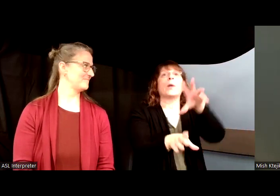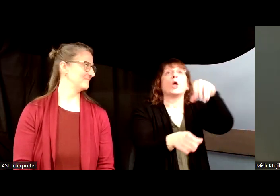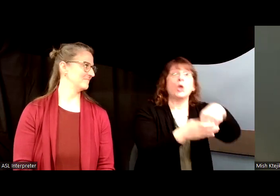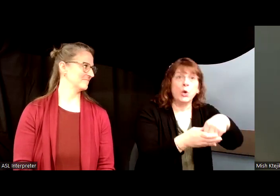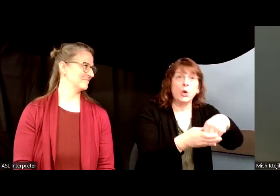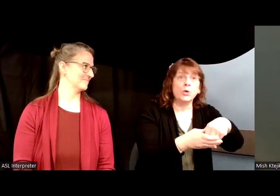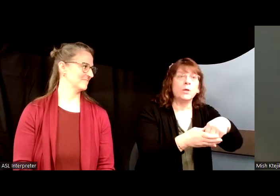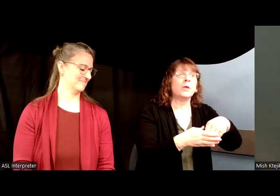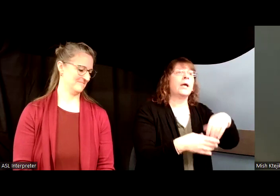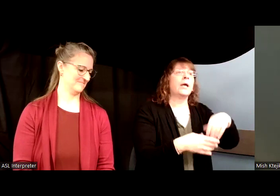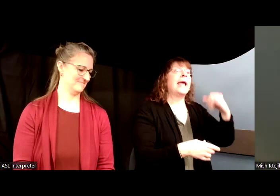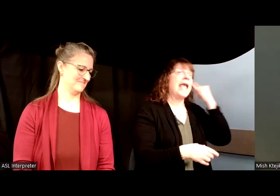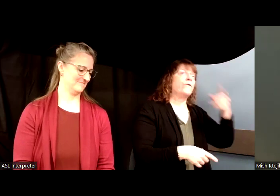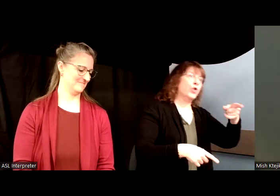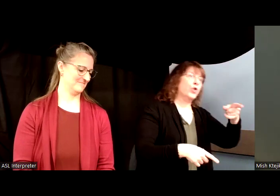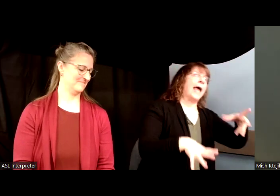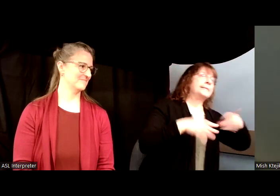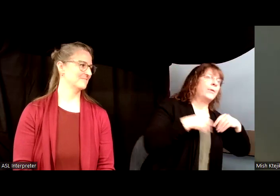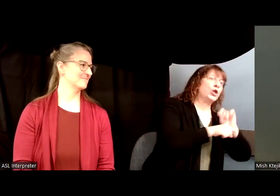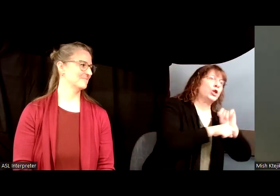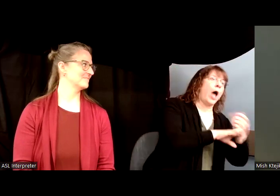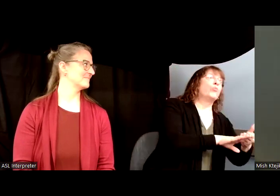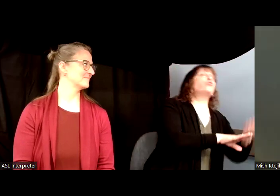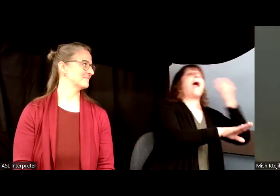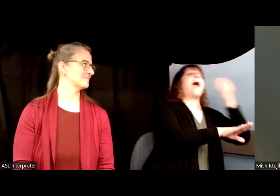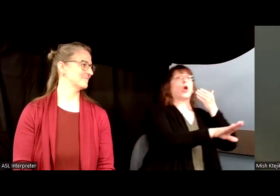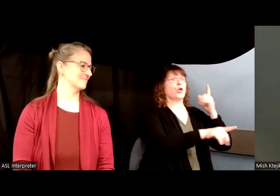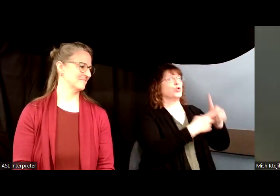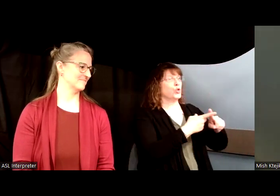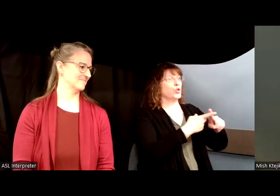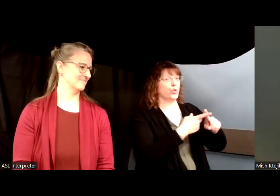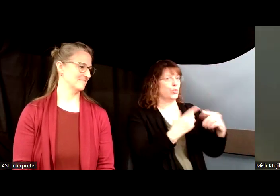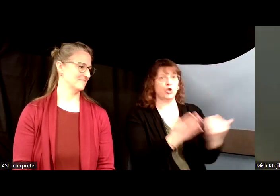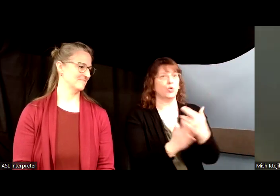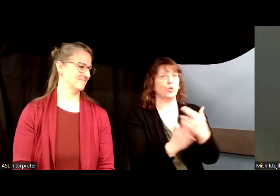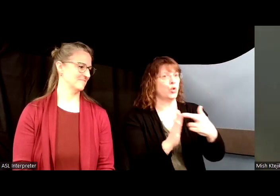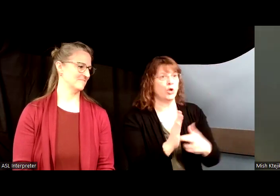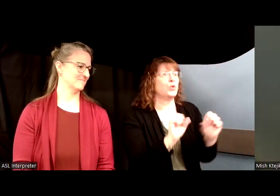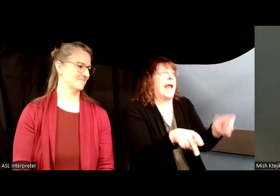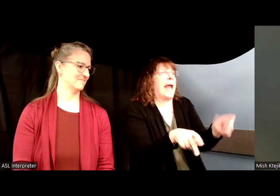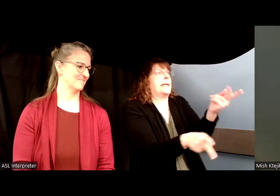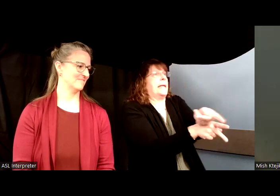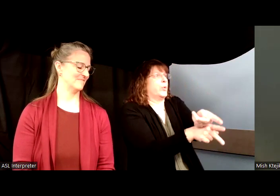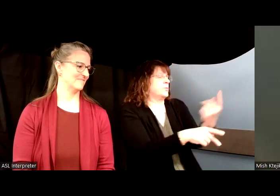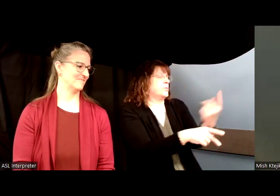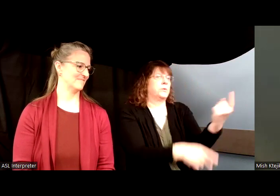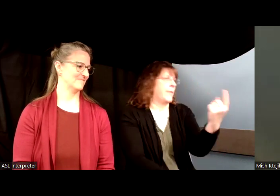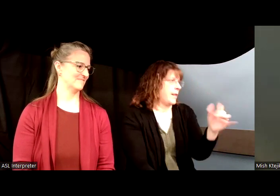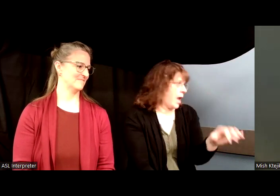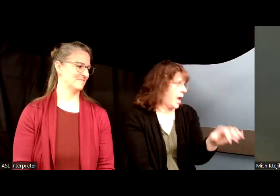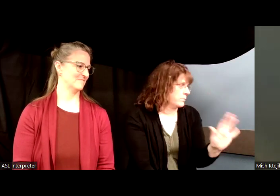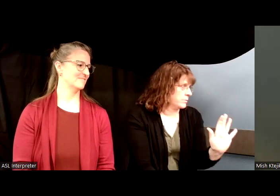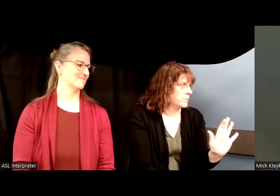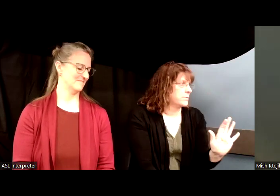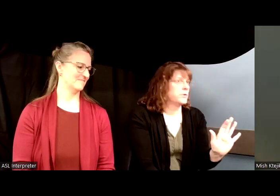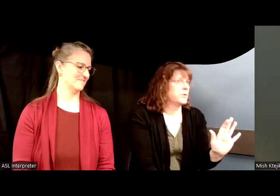And also include if you have something in place. So if you accepted a job